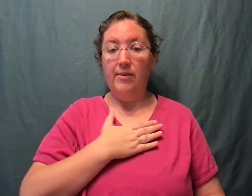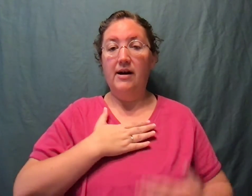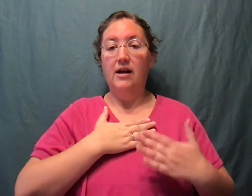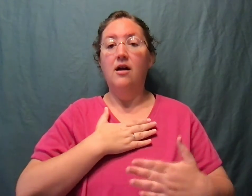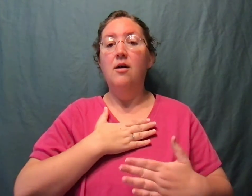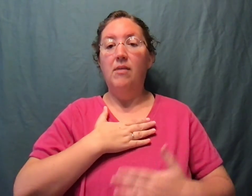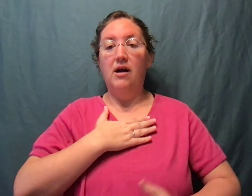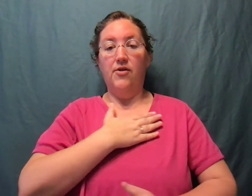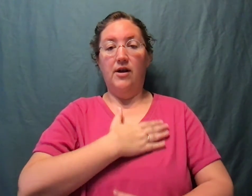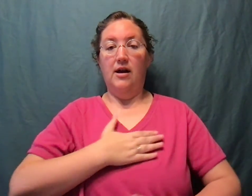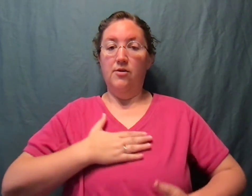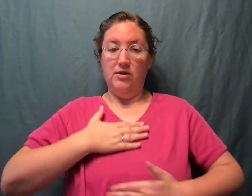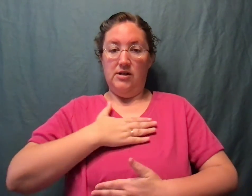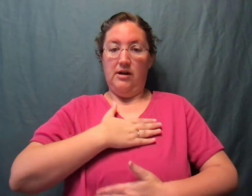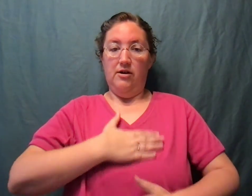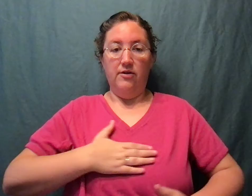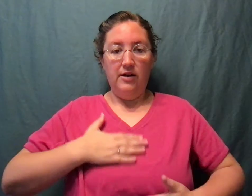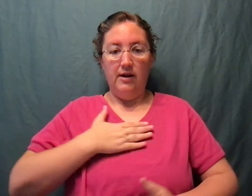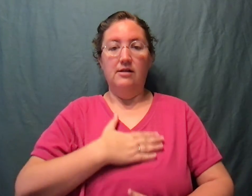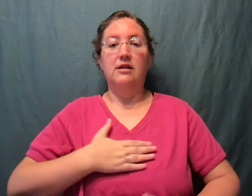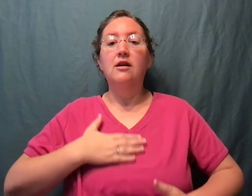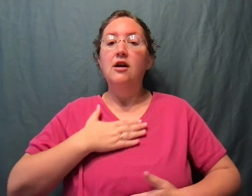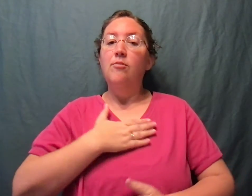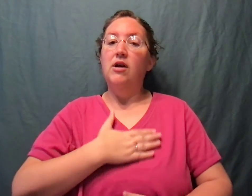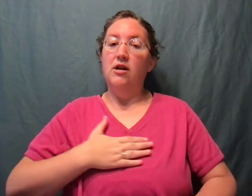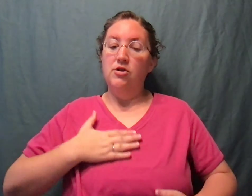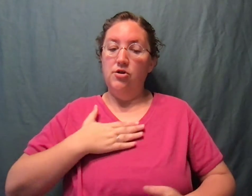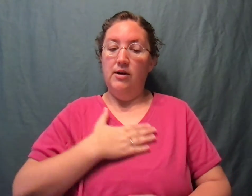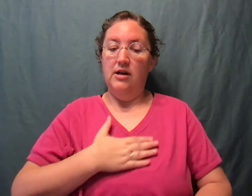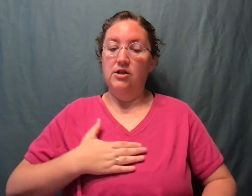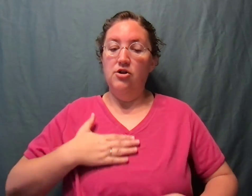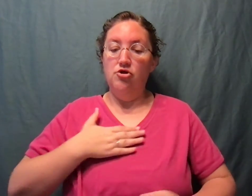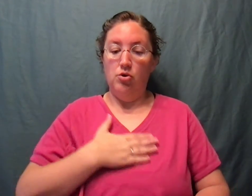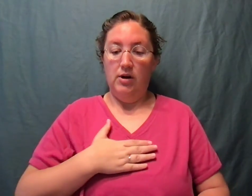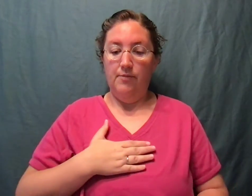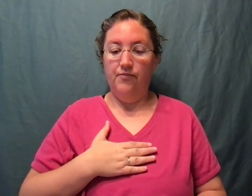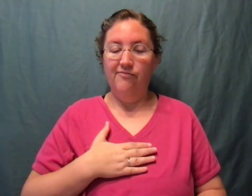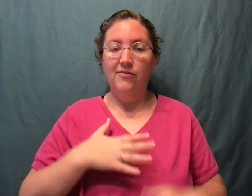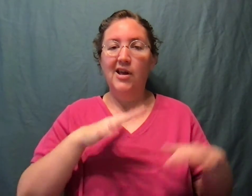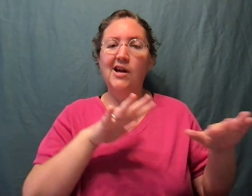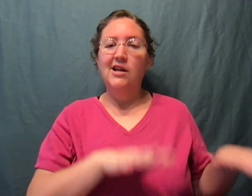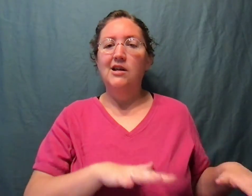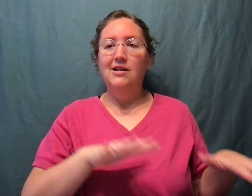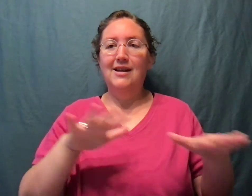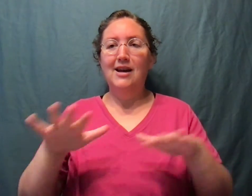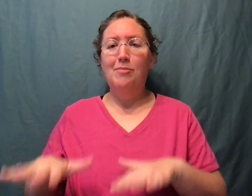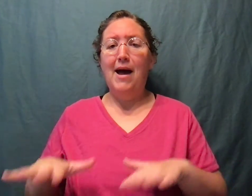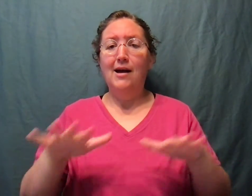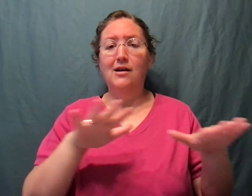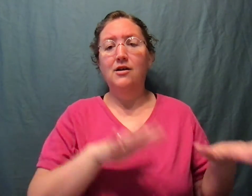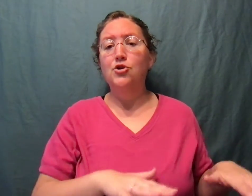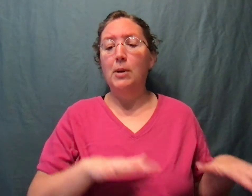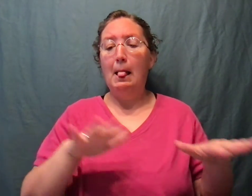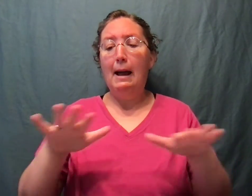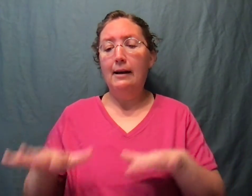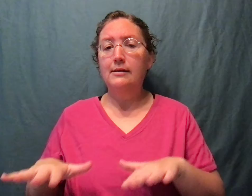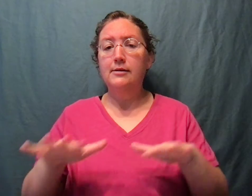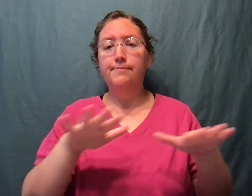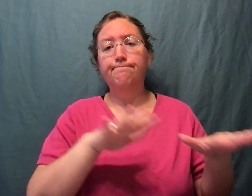right hand. My other hand, which is down here that you can't see, but two hands, enjoy. To kick back, to relax,